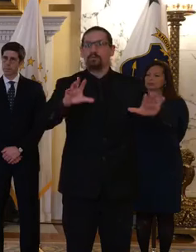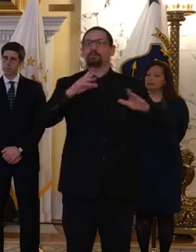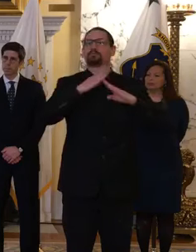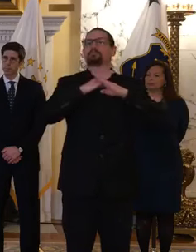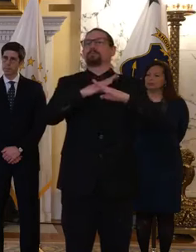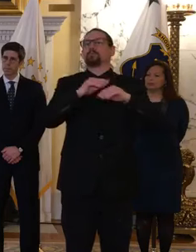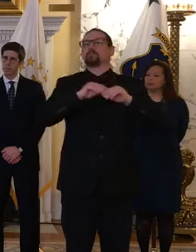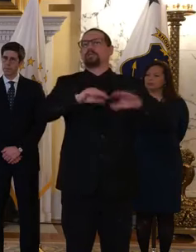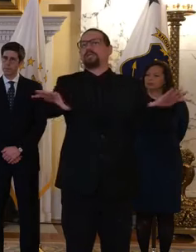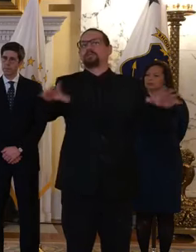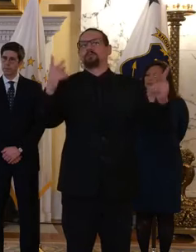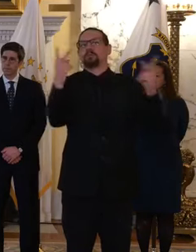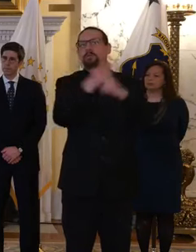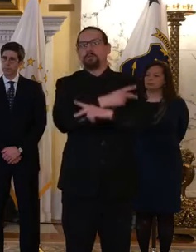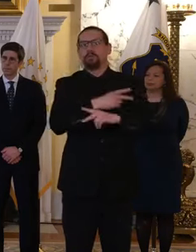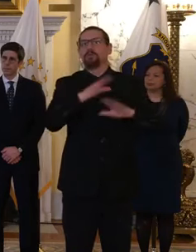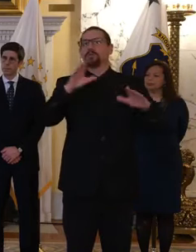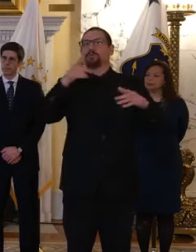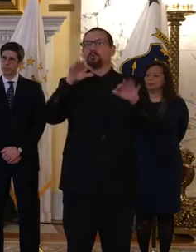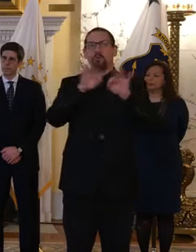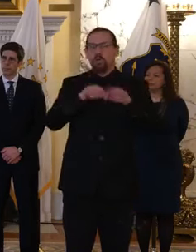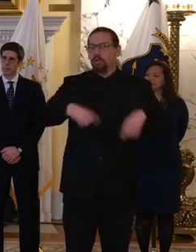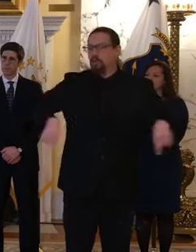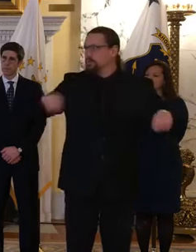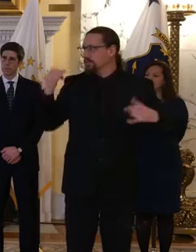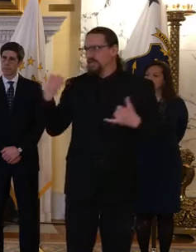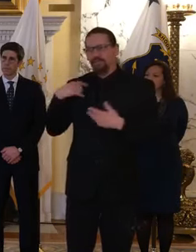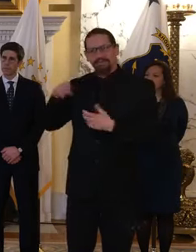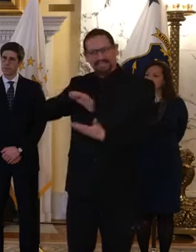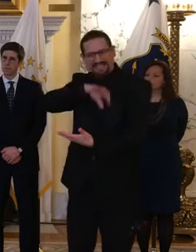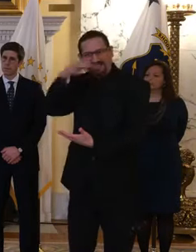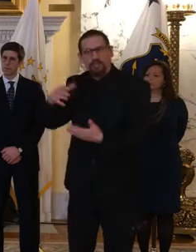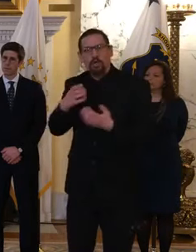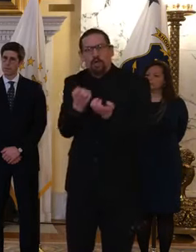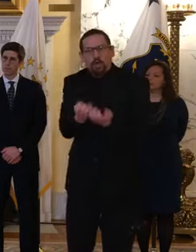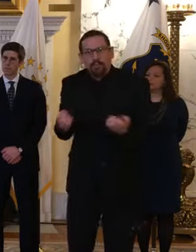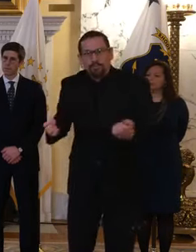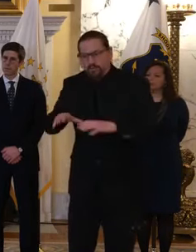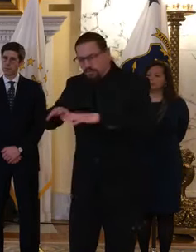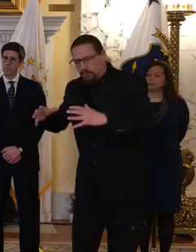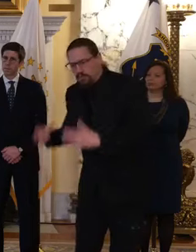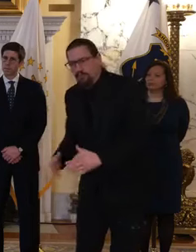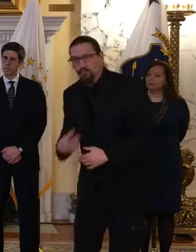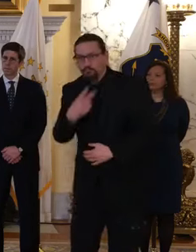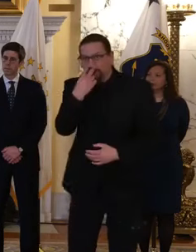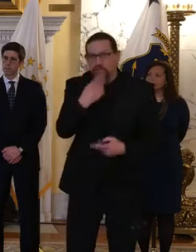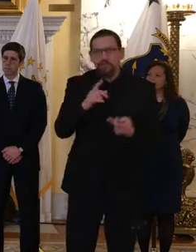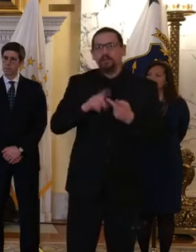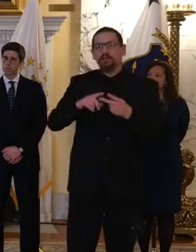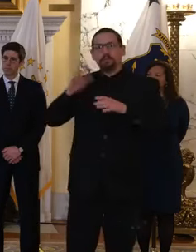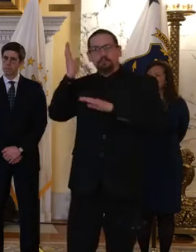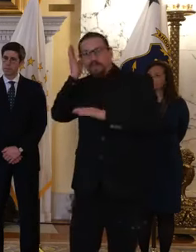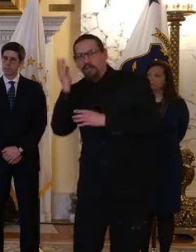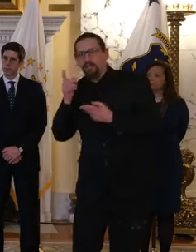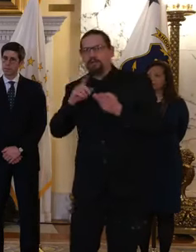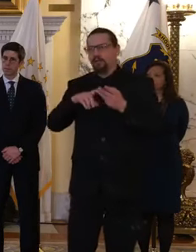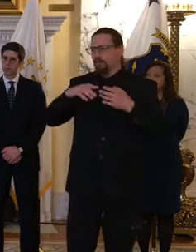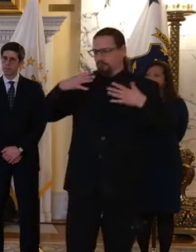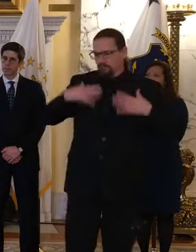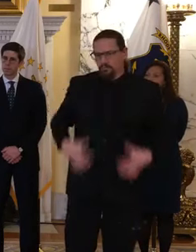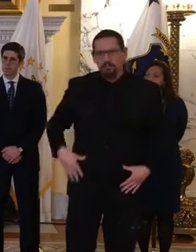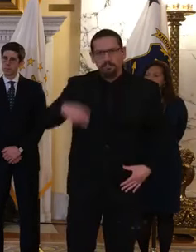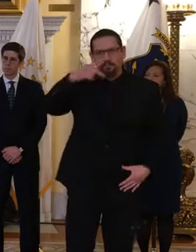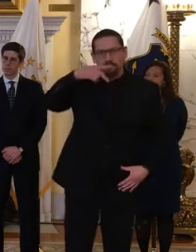you as members of the public to follow. We cannot have just 50% following the